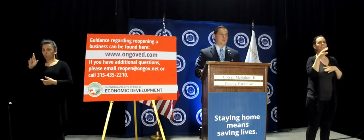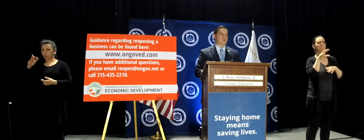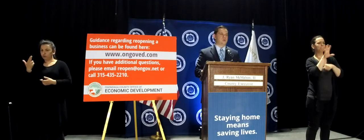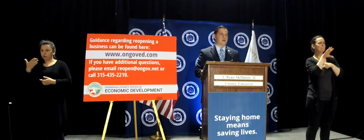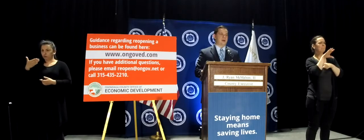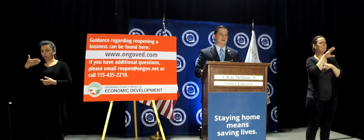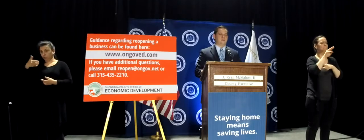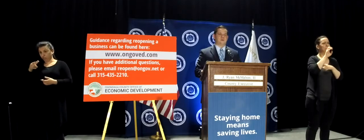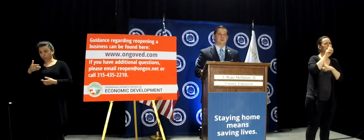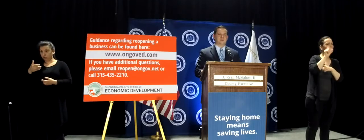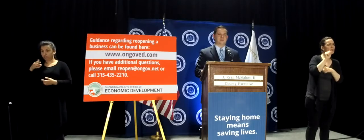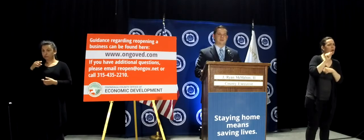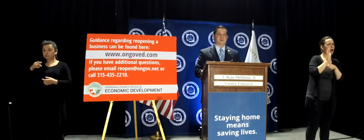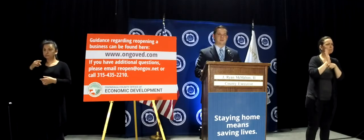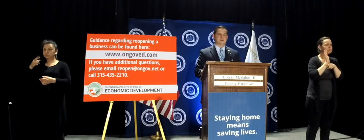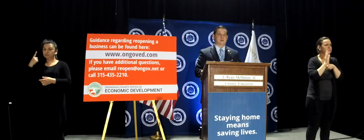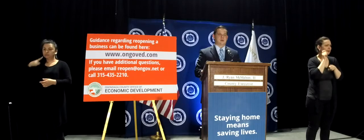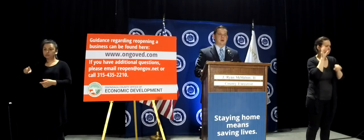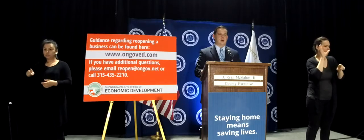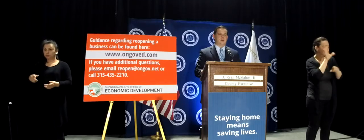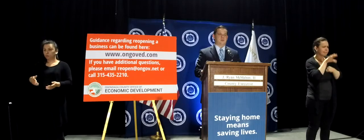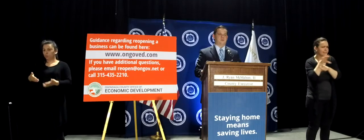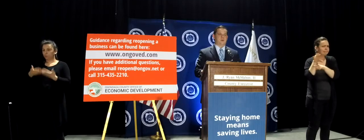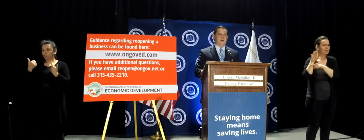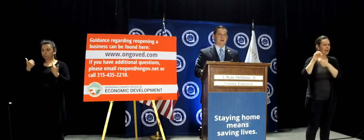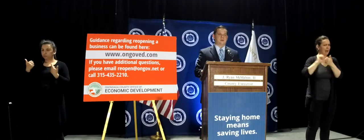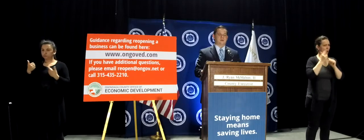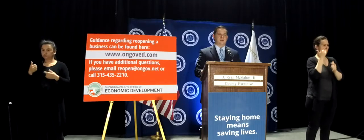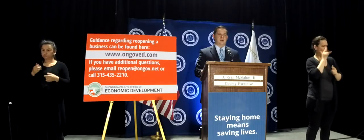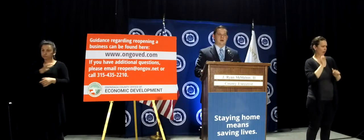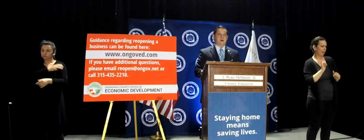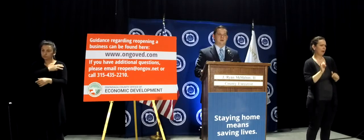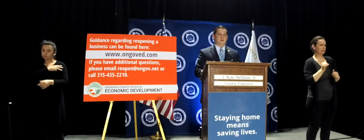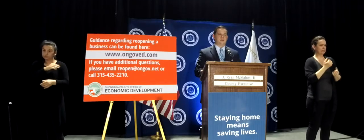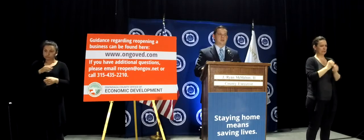how we will do that in physical distance. Before then,